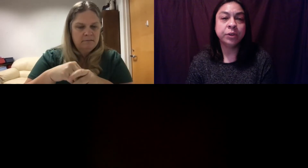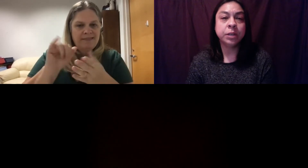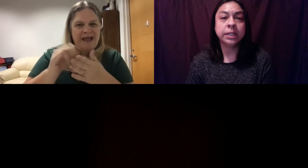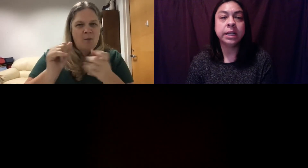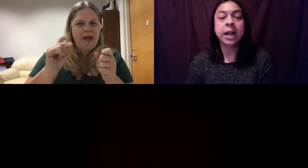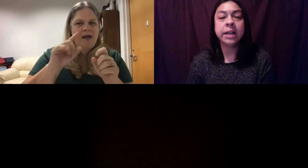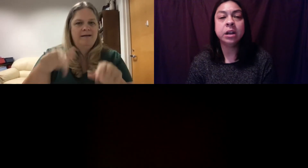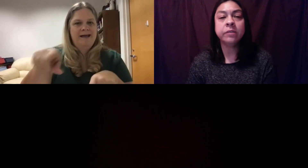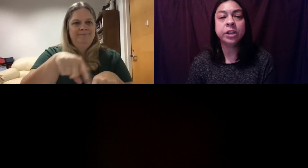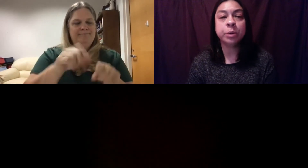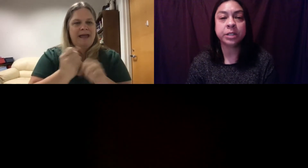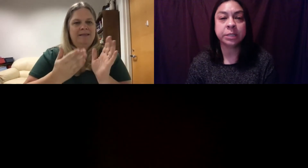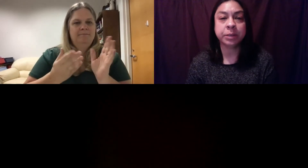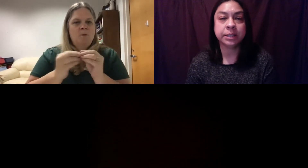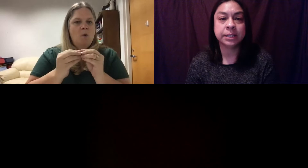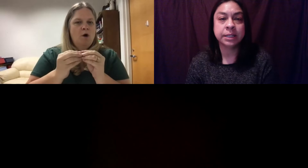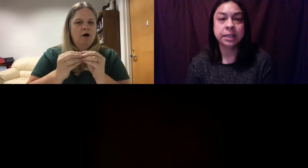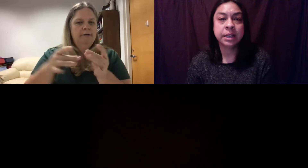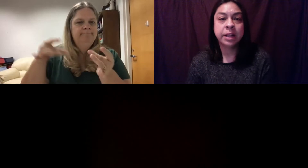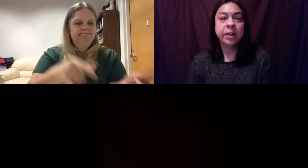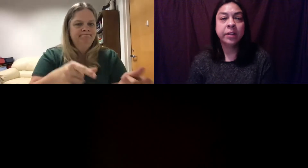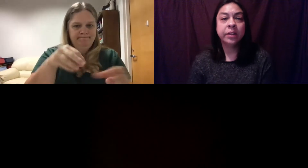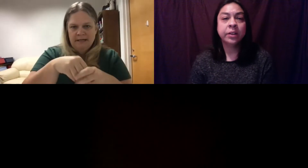and if you can click hide non-video participants,